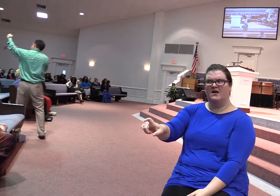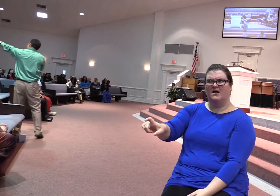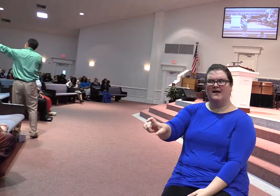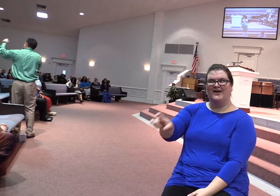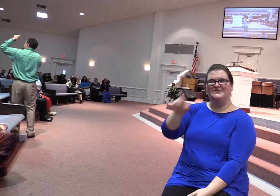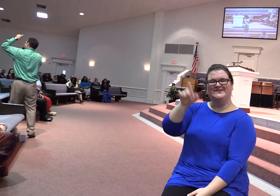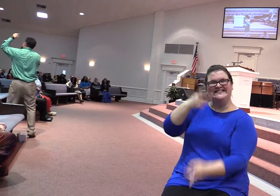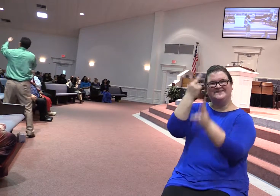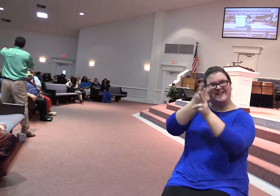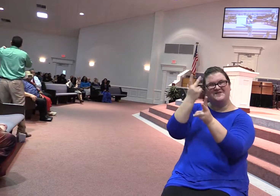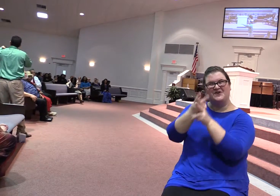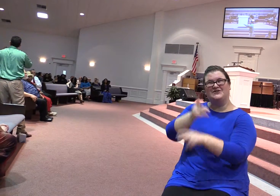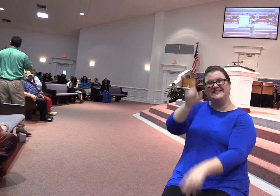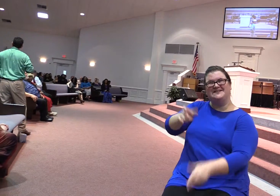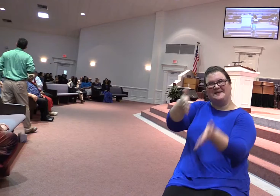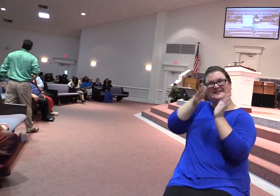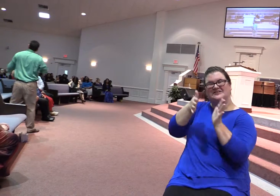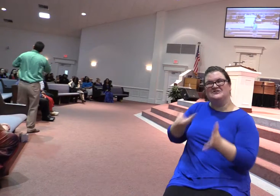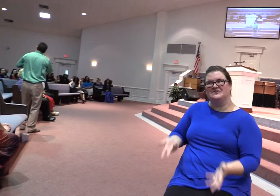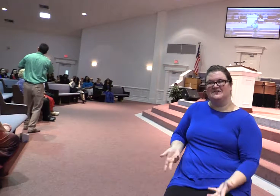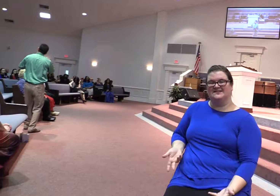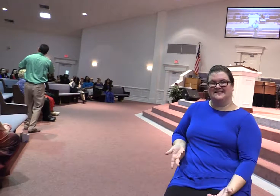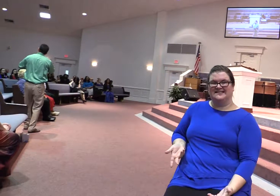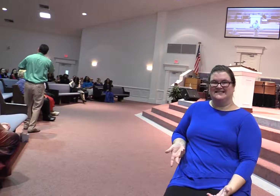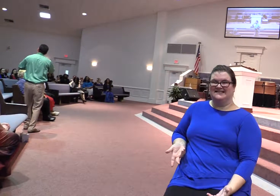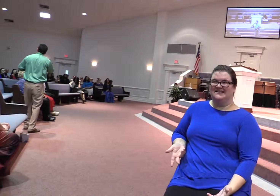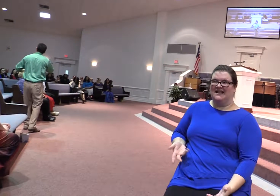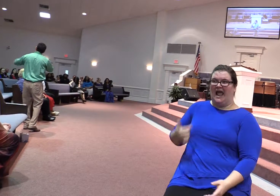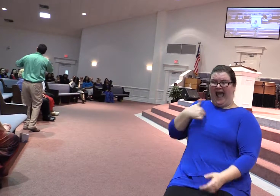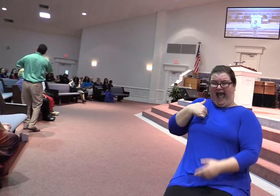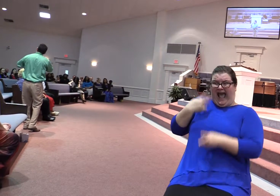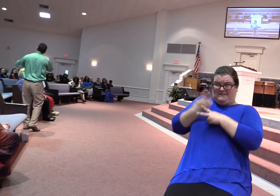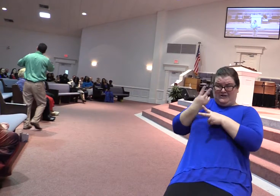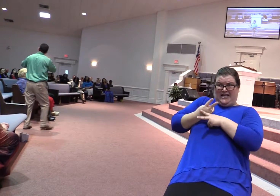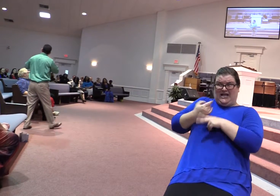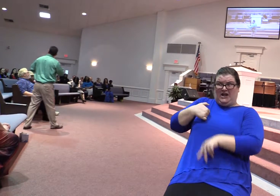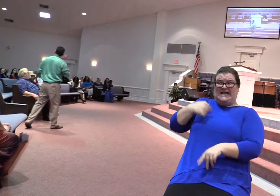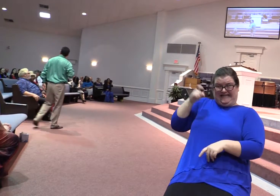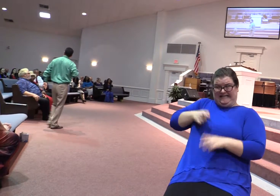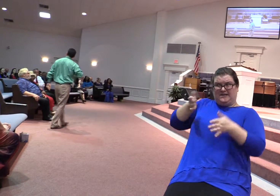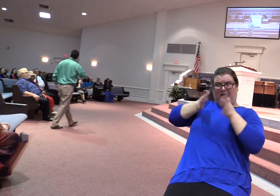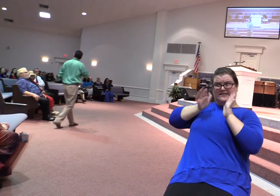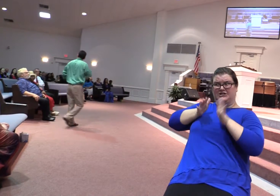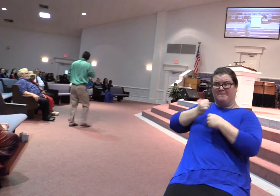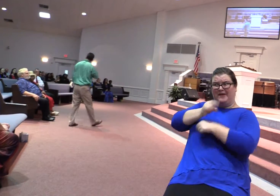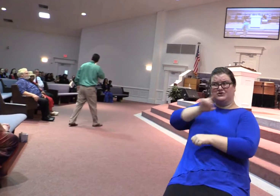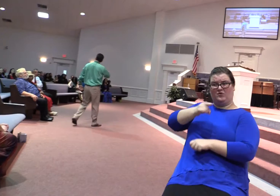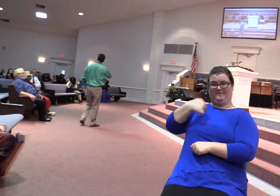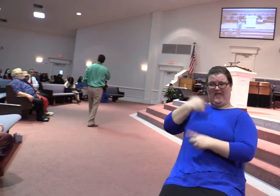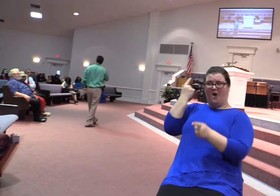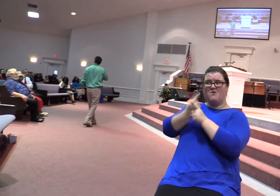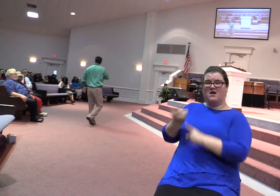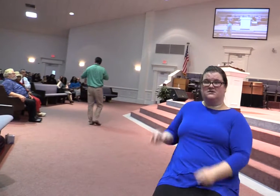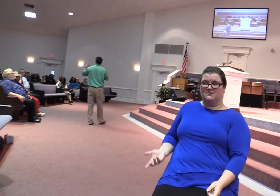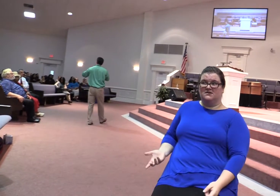better take care. You better take heed. Amen. I better take care. And I better take heed. Hallelujah.